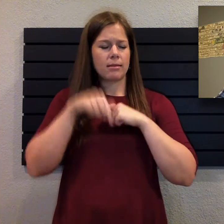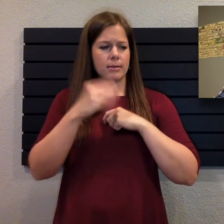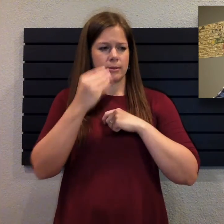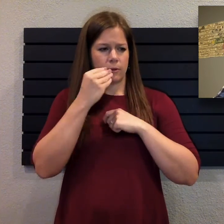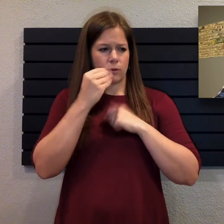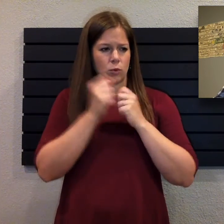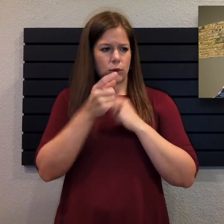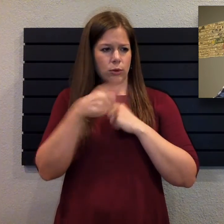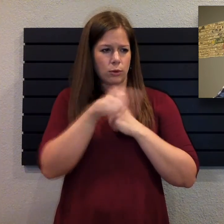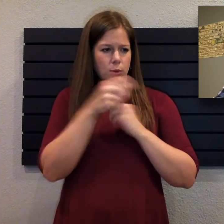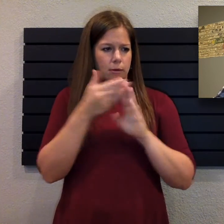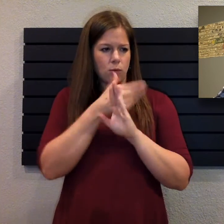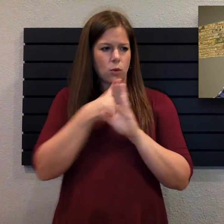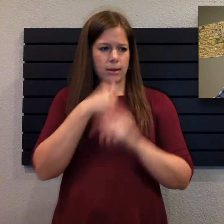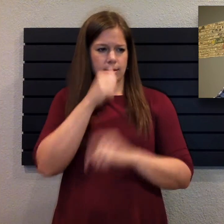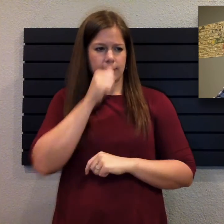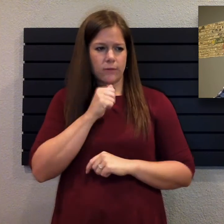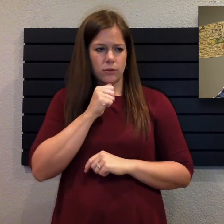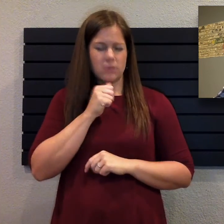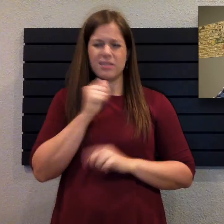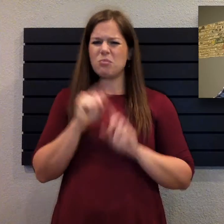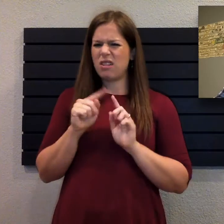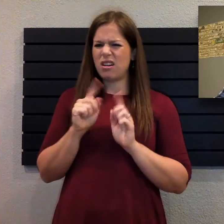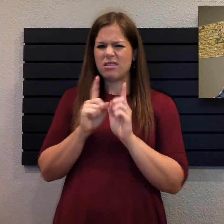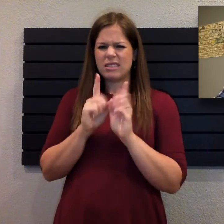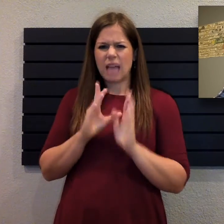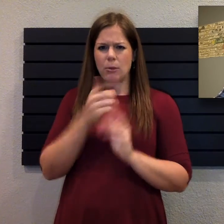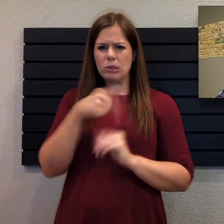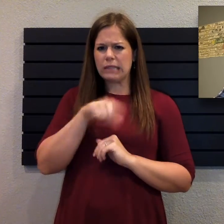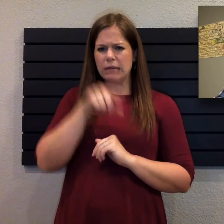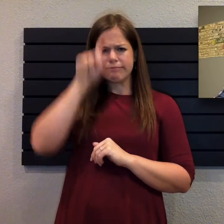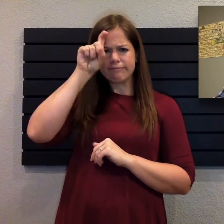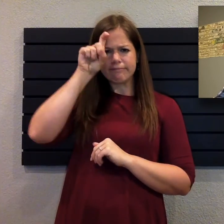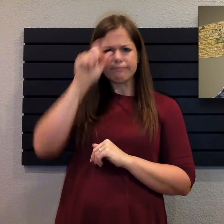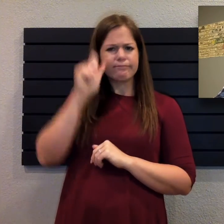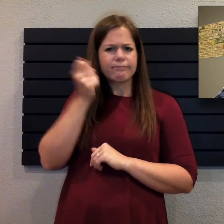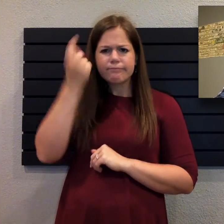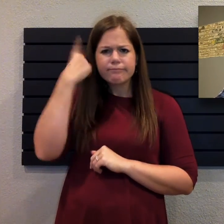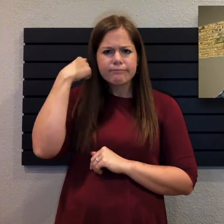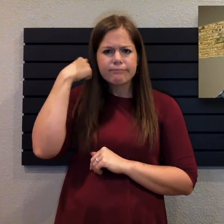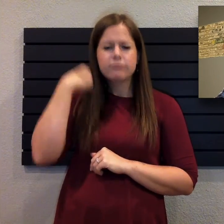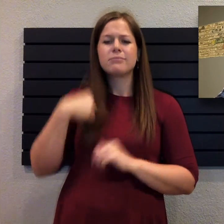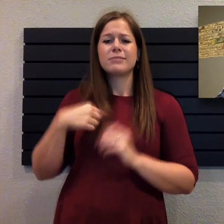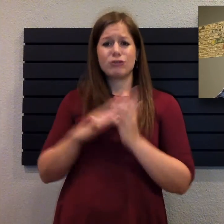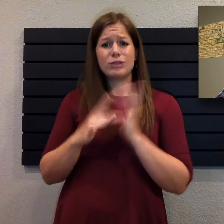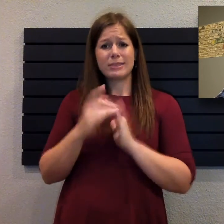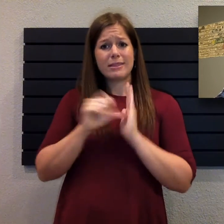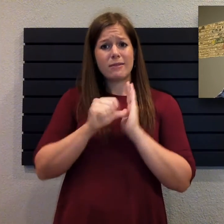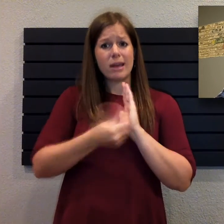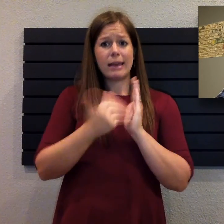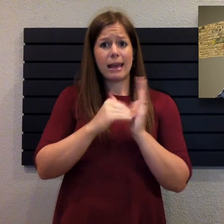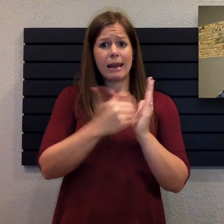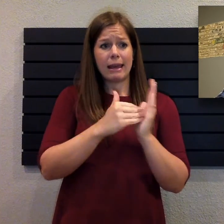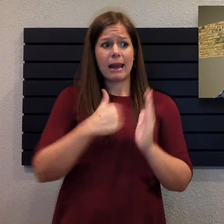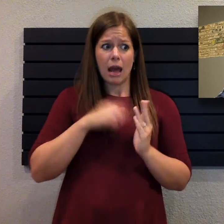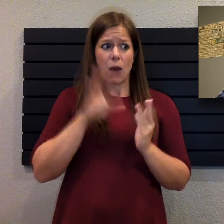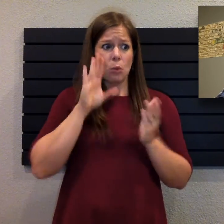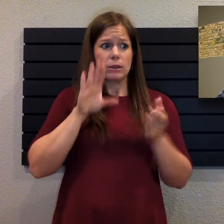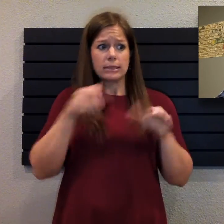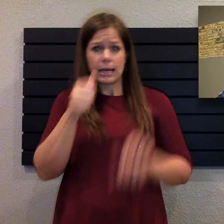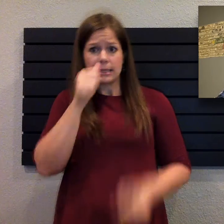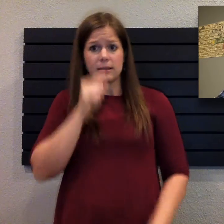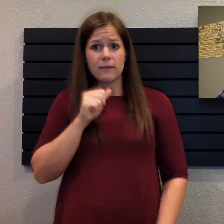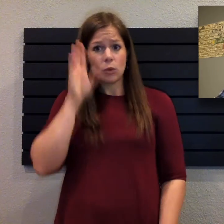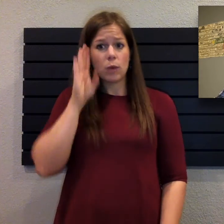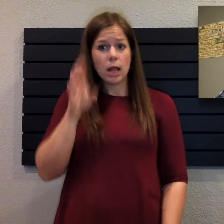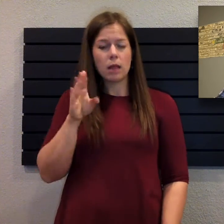suffer. The disciples still didn't seem to get it. They still didn't seem to realize what was going on, even though he kept telling them, I'm going to die, I'm going to die, I'm